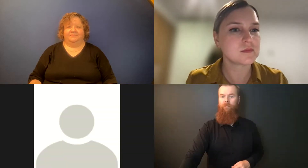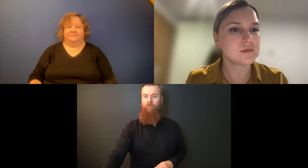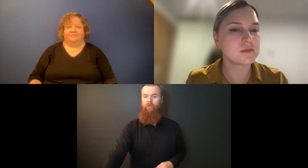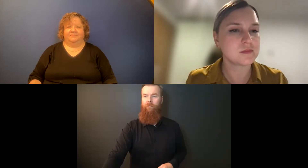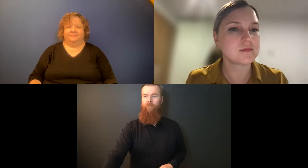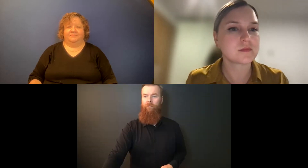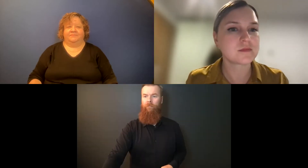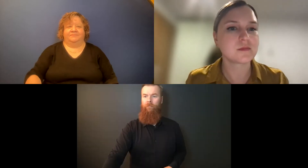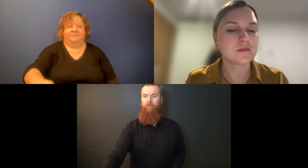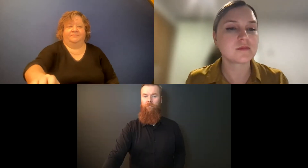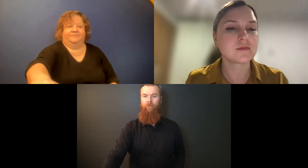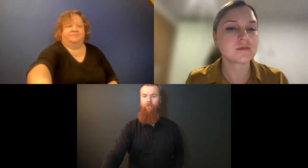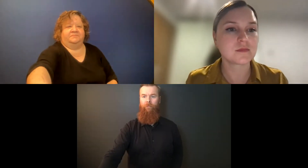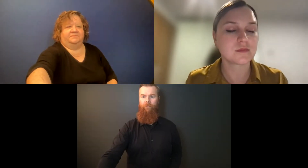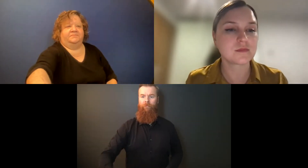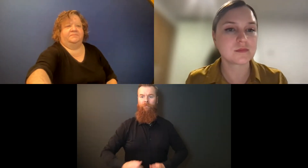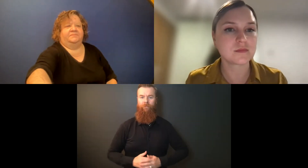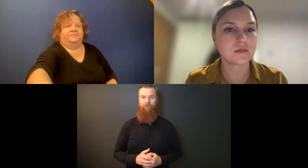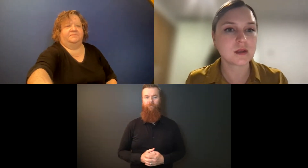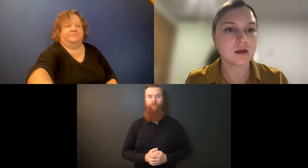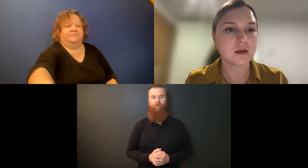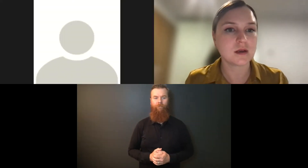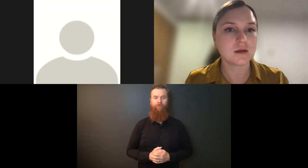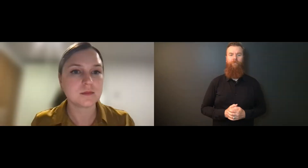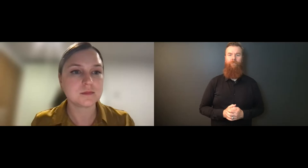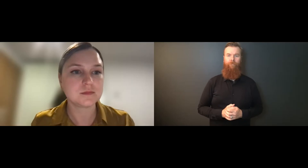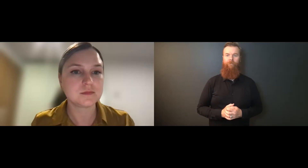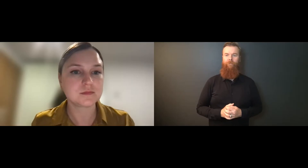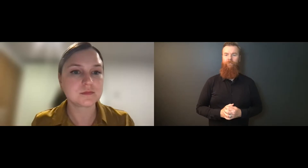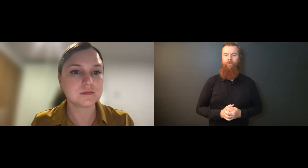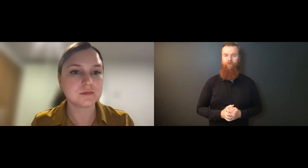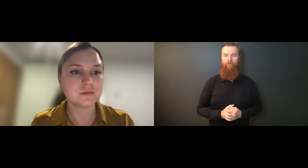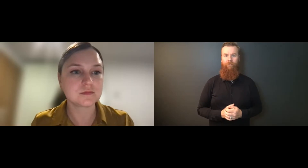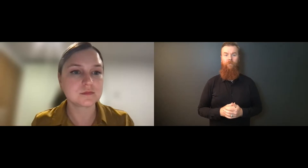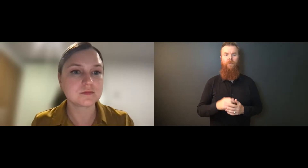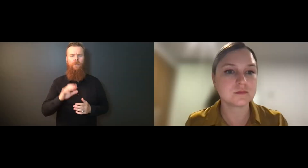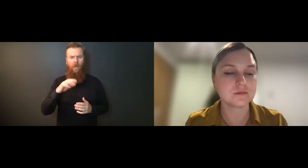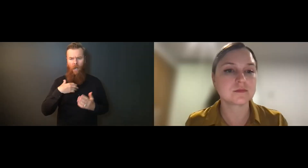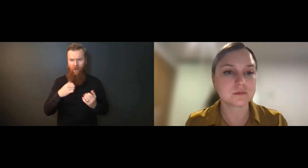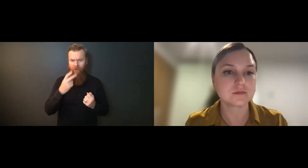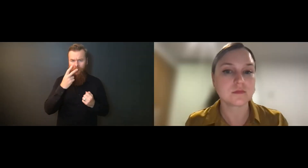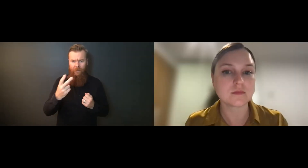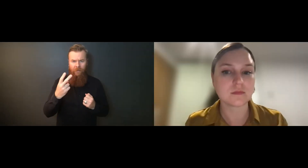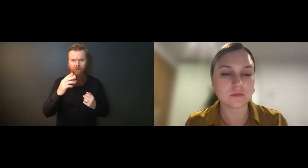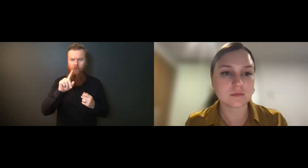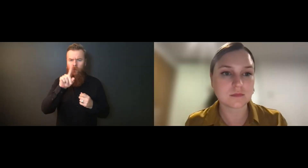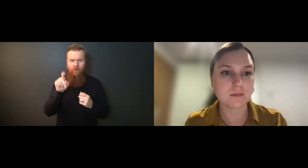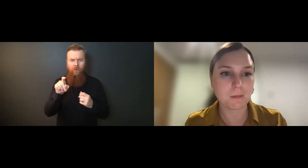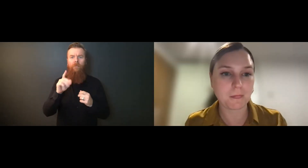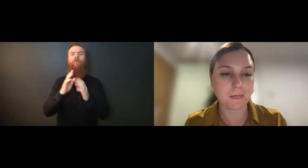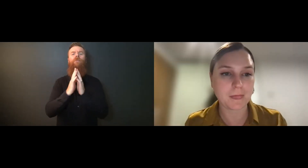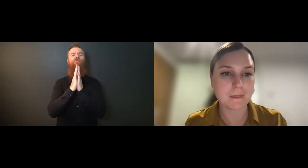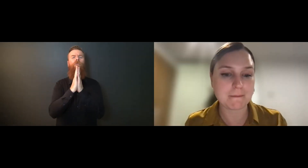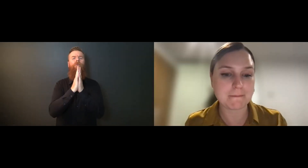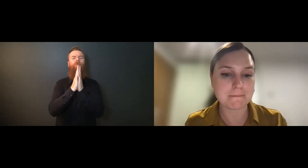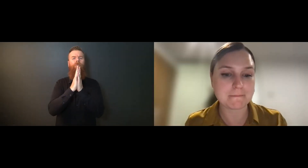So I see a question. What is the roles of religious norms in stigmatization and discrimination? And do you see a role of religious actors